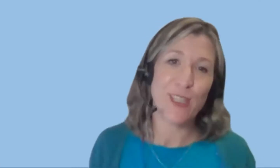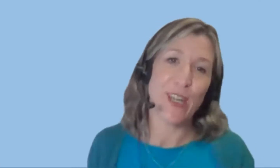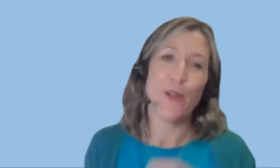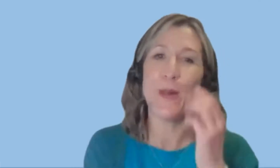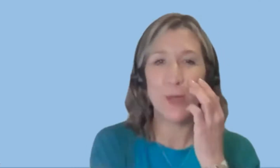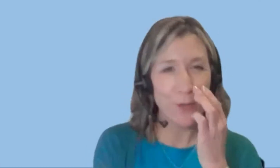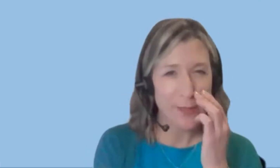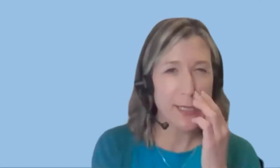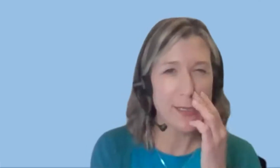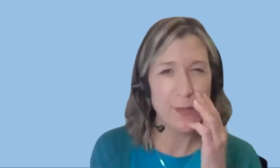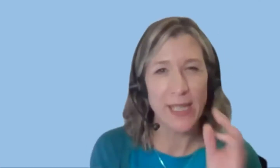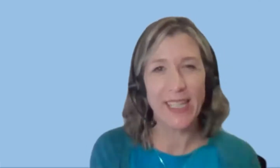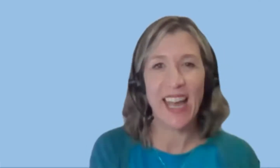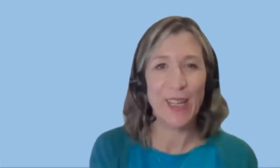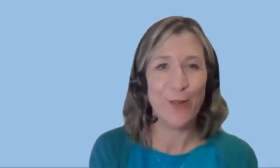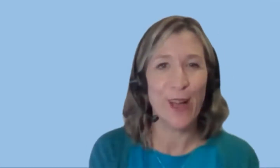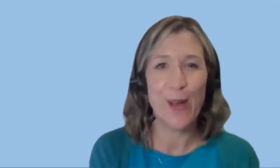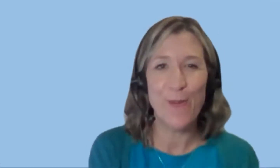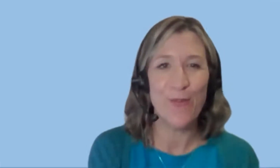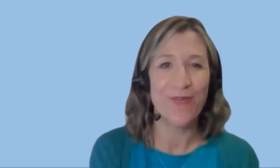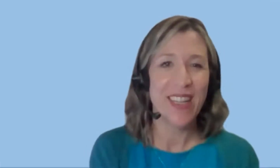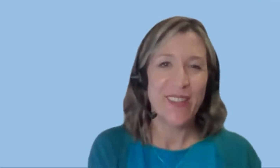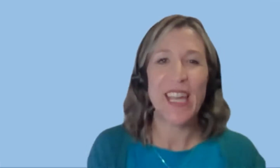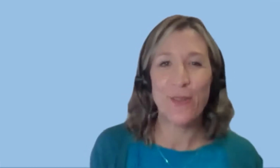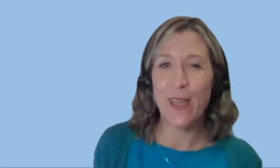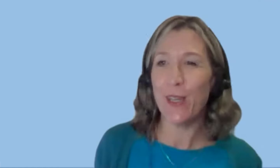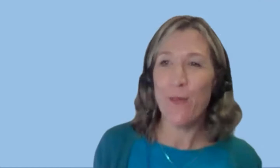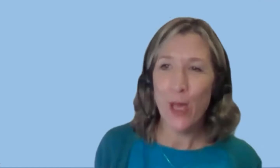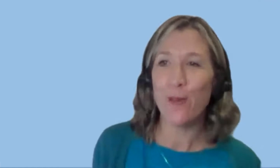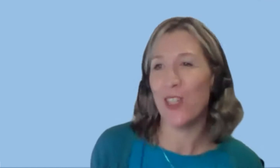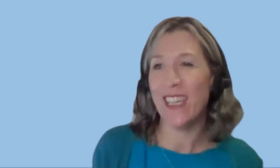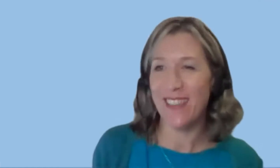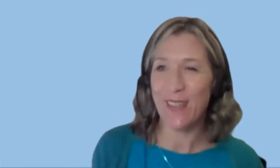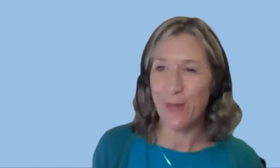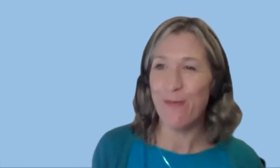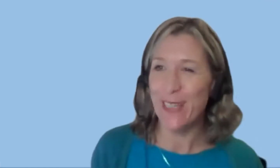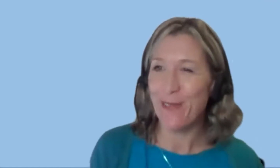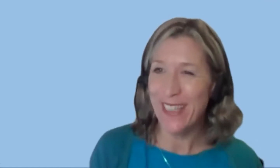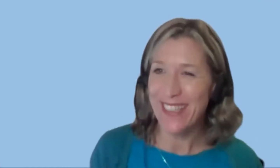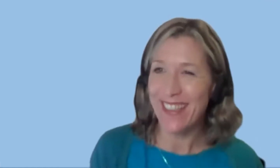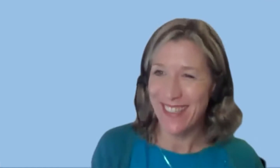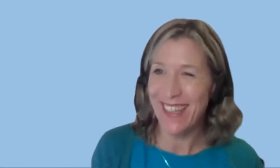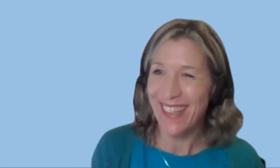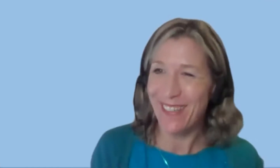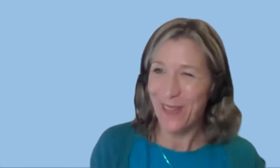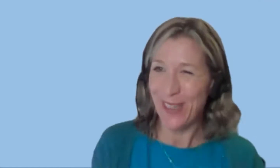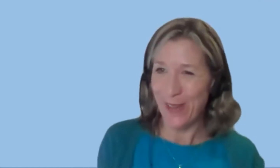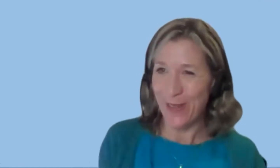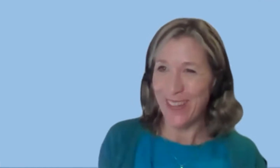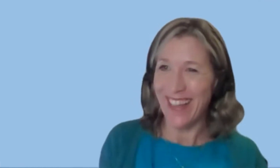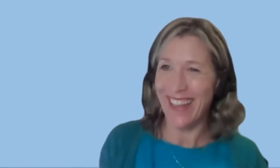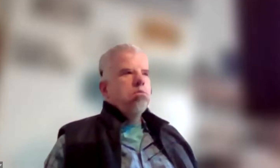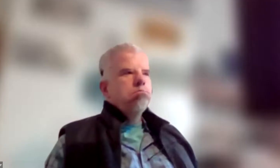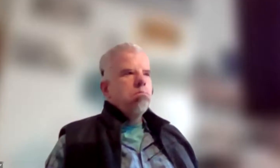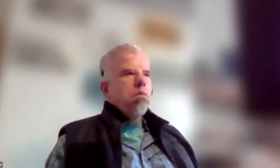And actually, I remember you saying to me how the advent of emojis has been really fantastic for